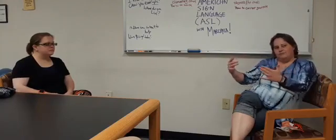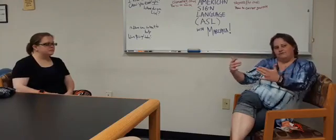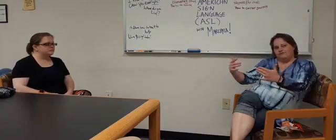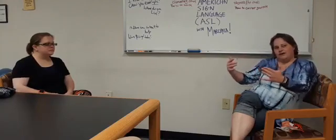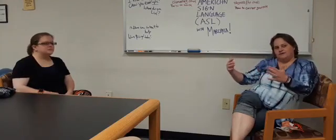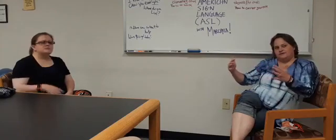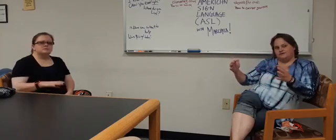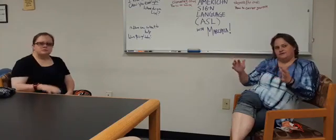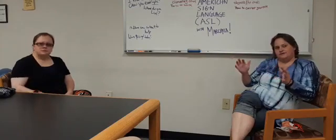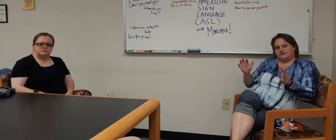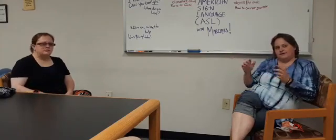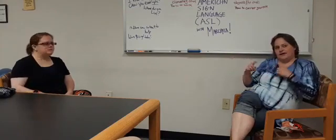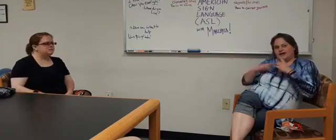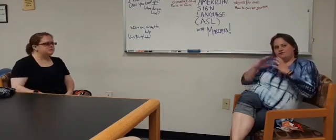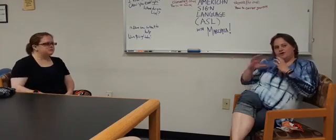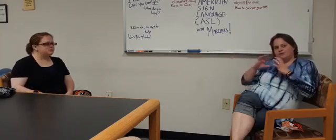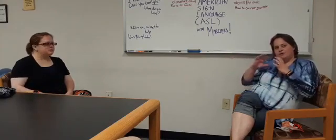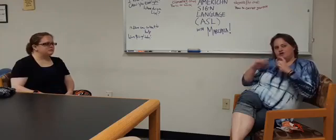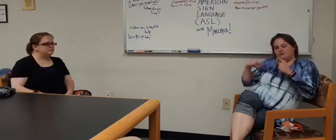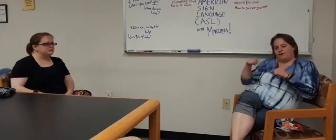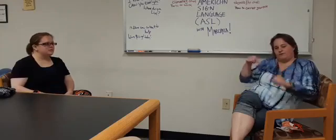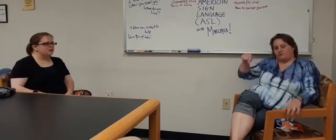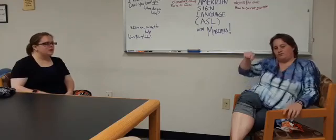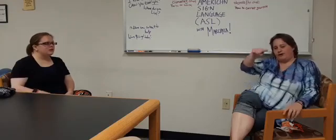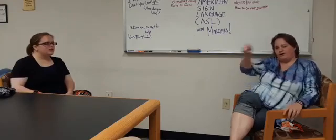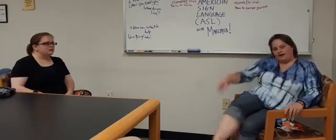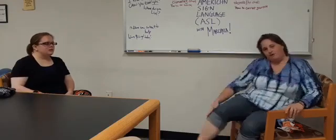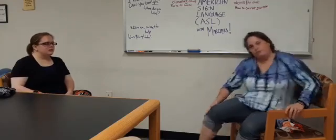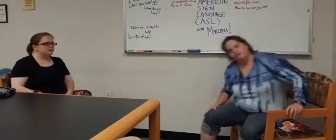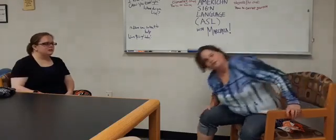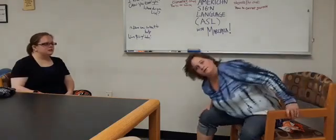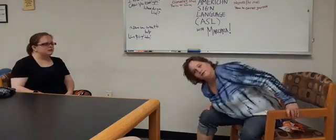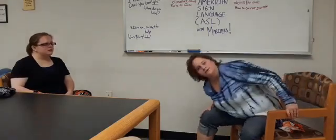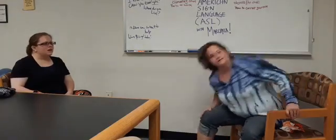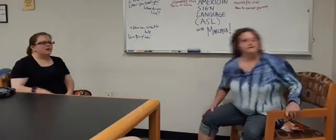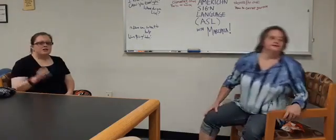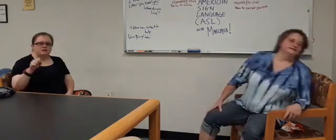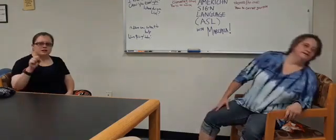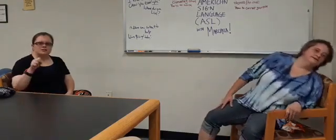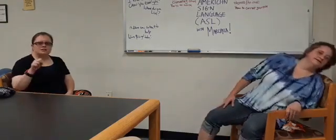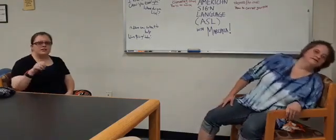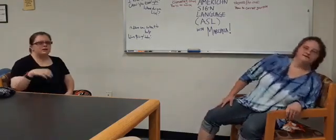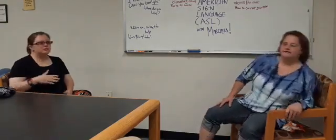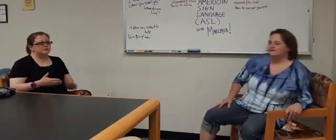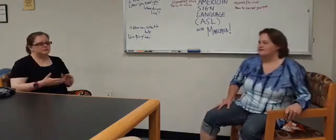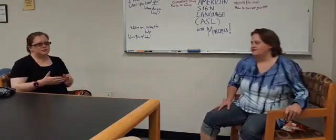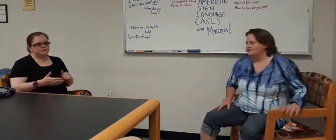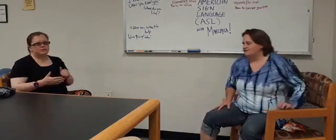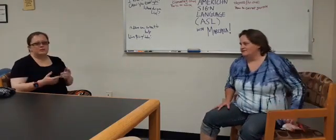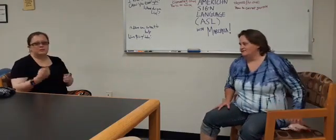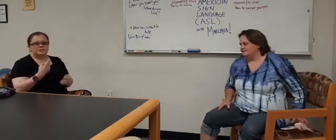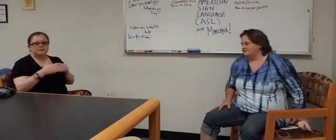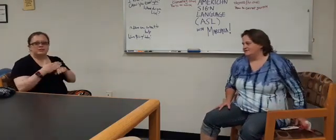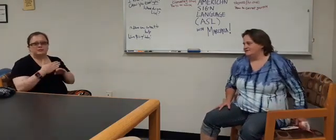face. It doesn't make you up the prayer. You have both. Right. Yes, and that was something in